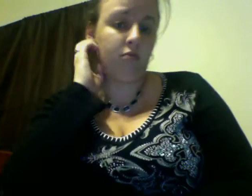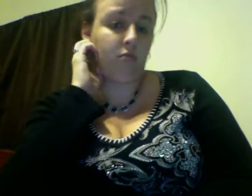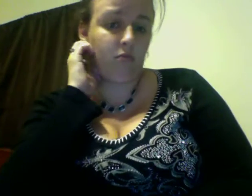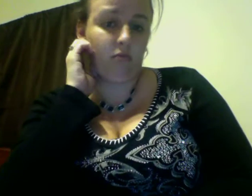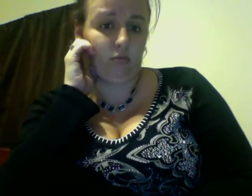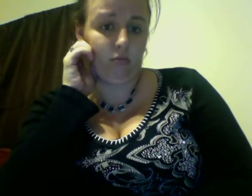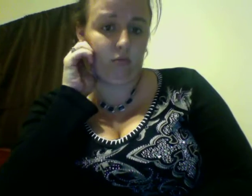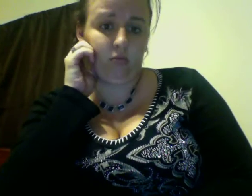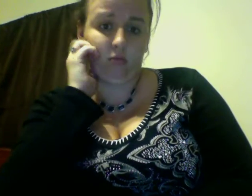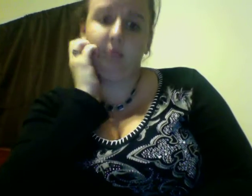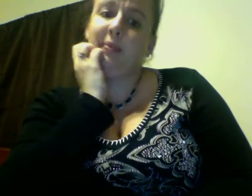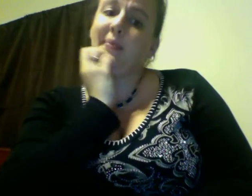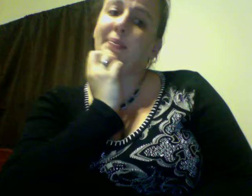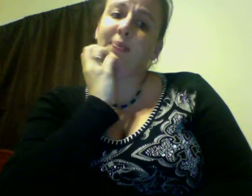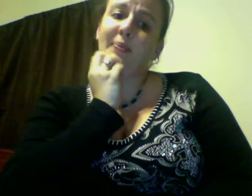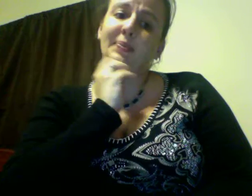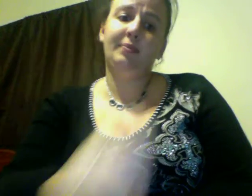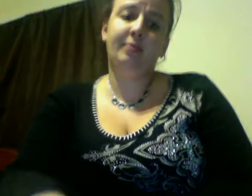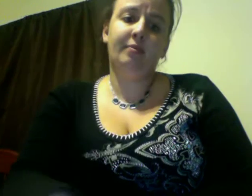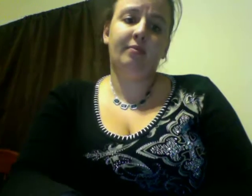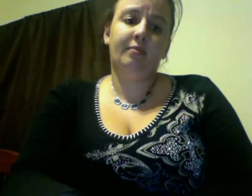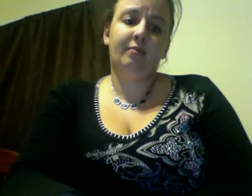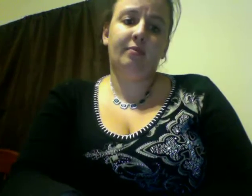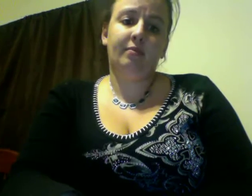So I started this talk talking about the tush, so I'll end with the bottom line.